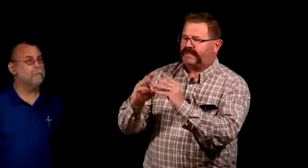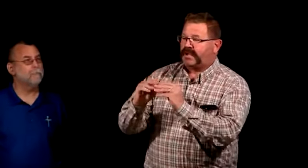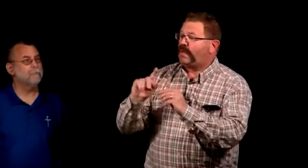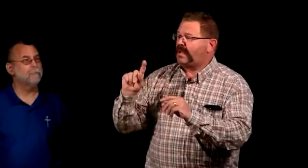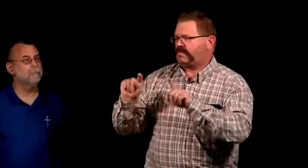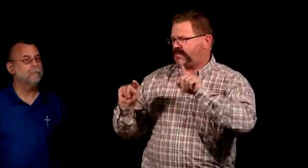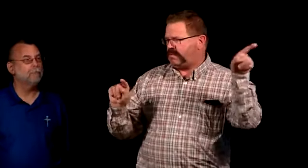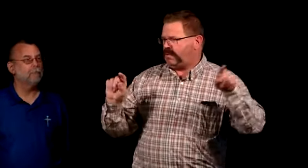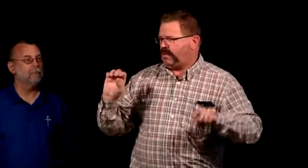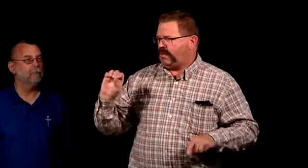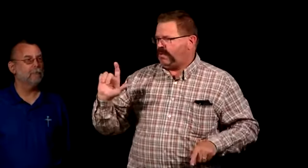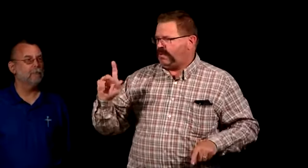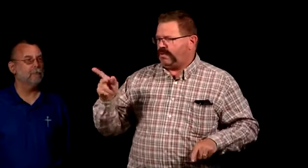DHSC conference